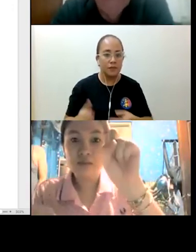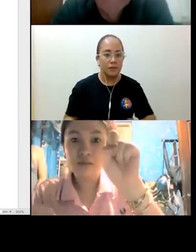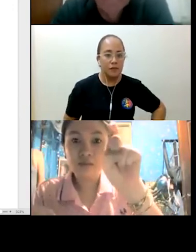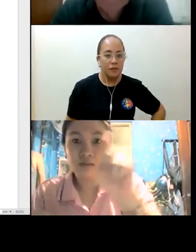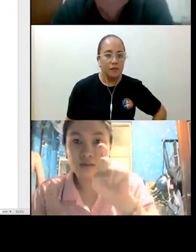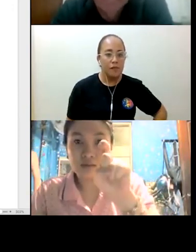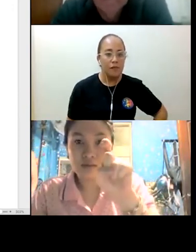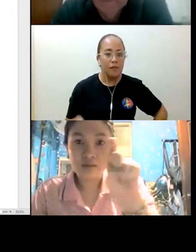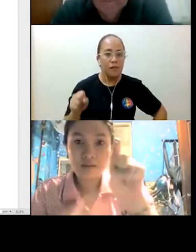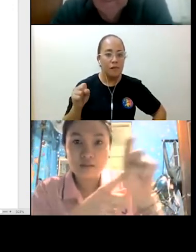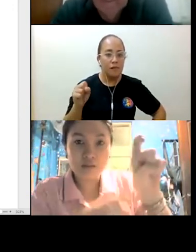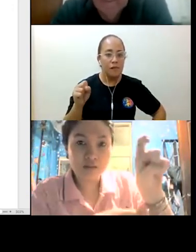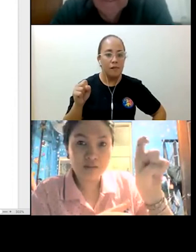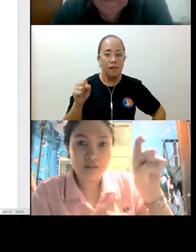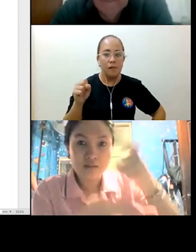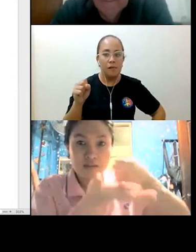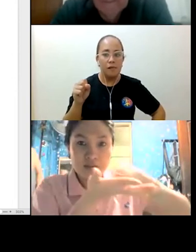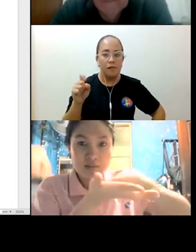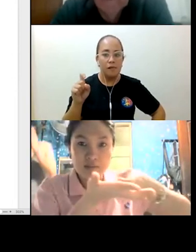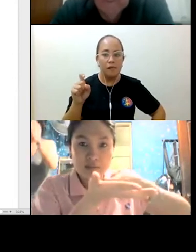For wood Okay. chip 2.